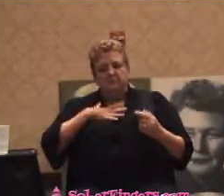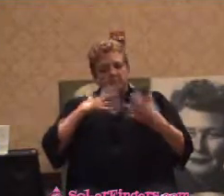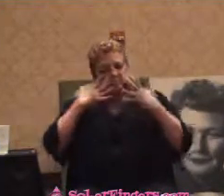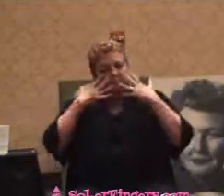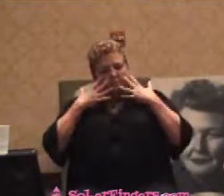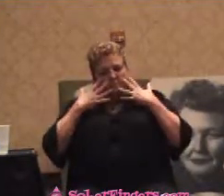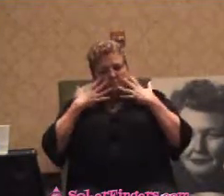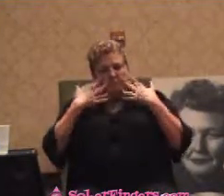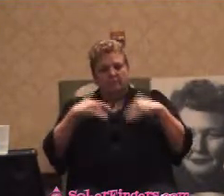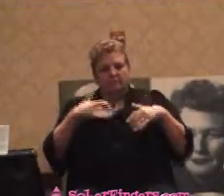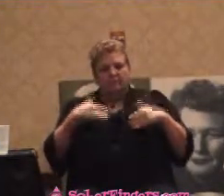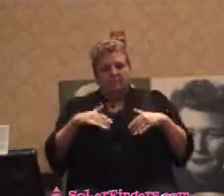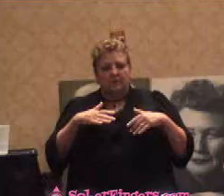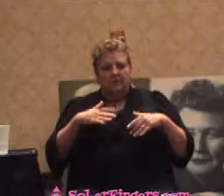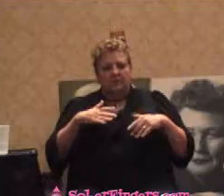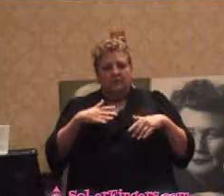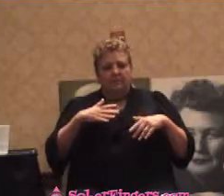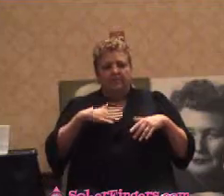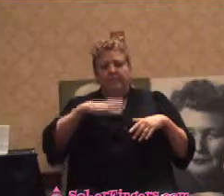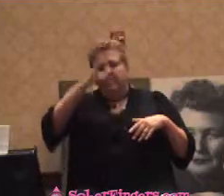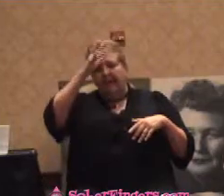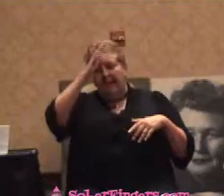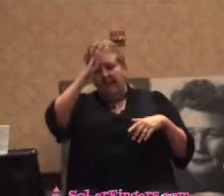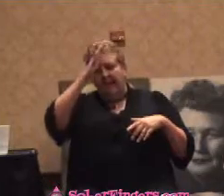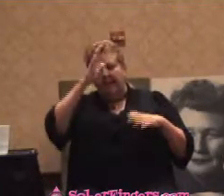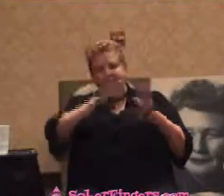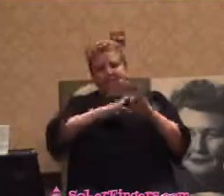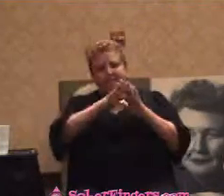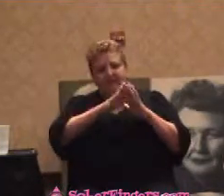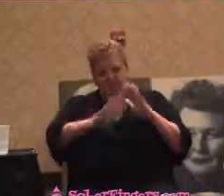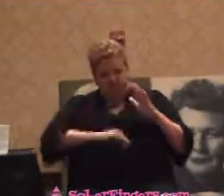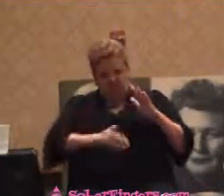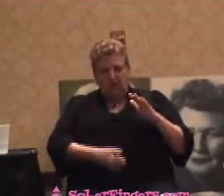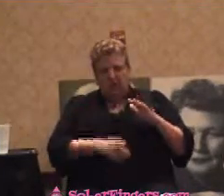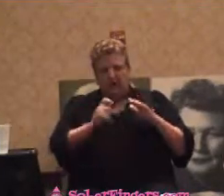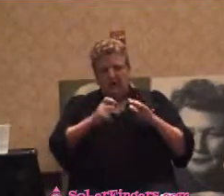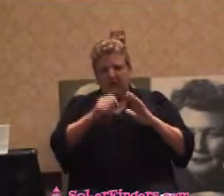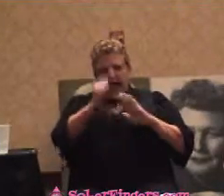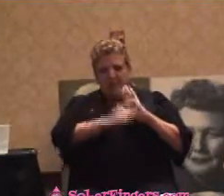My dad blew up a big ulcer. A lot of us happened. They had to take out most of his stomach. He didn't get to go to the funeral.